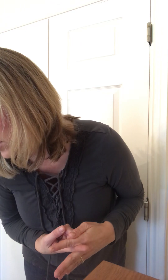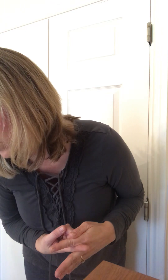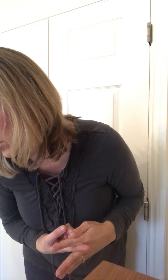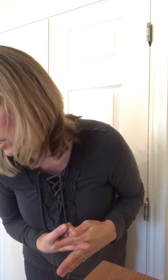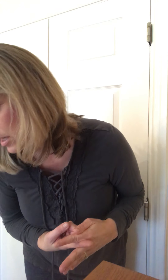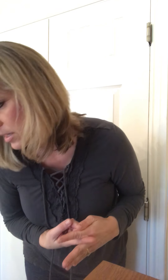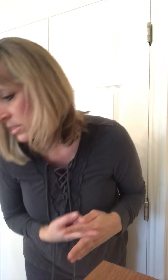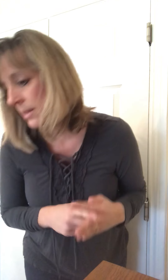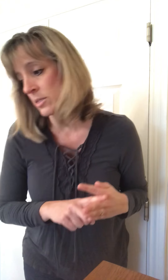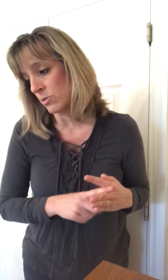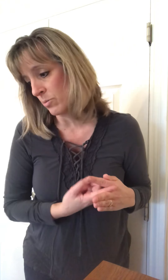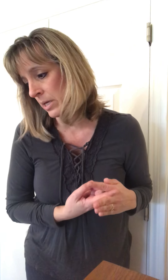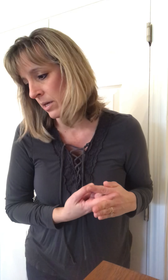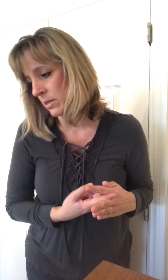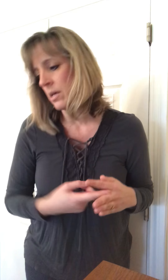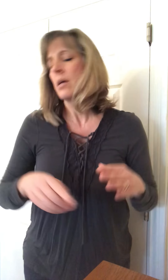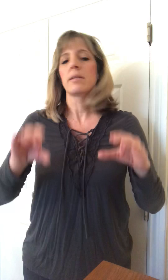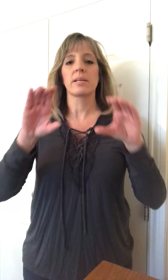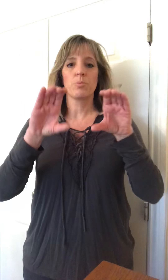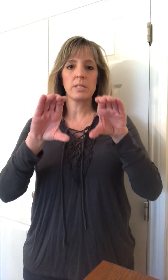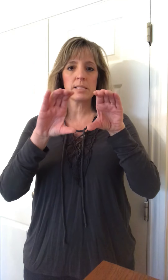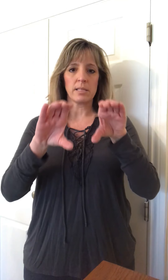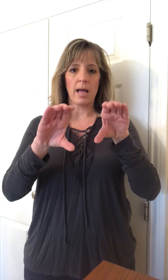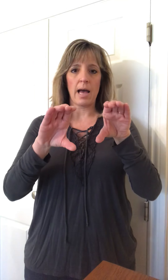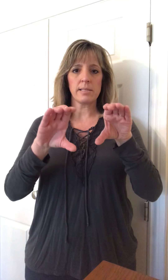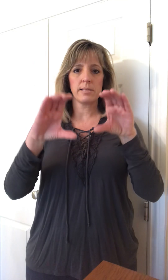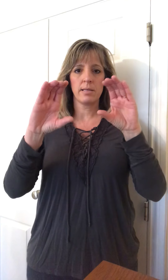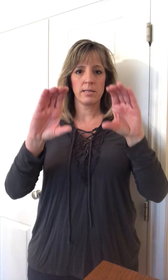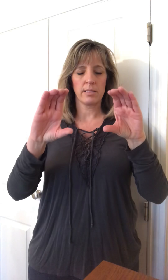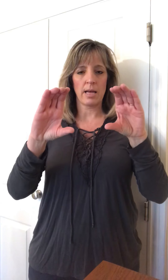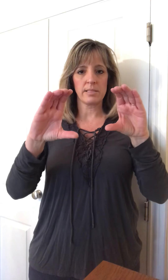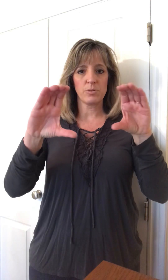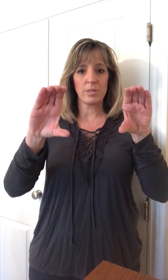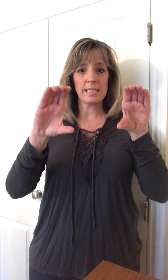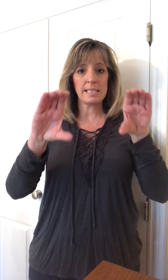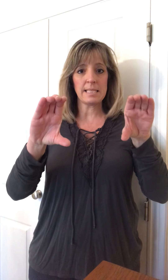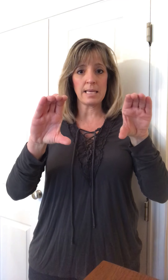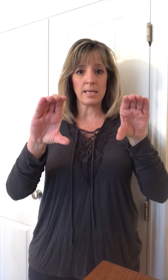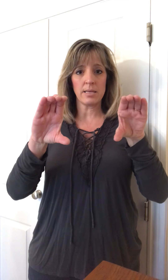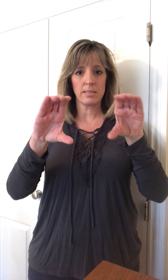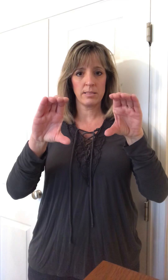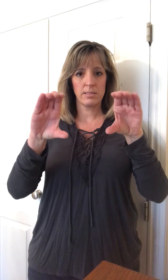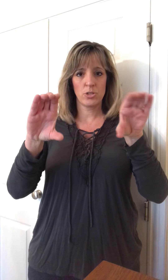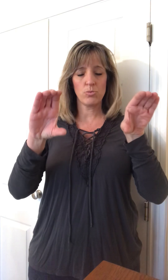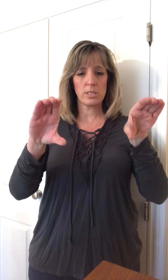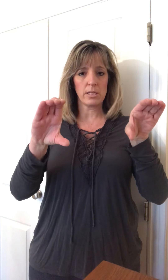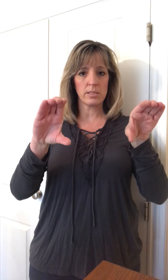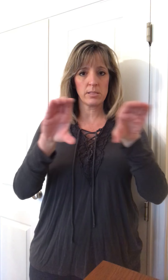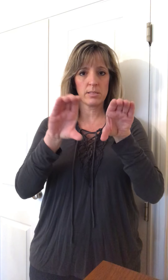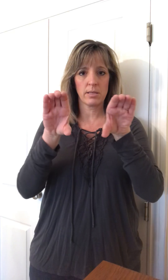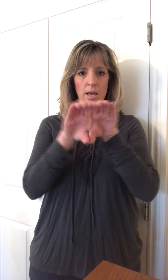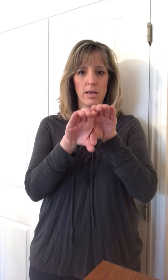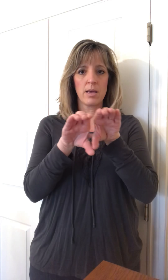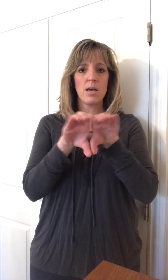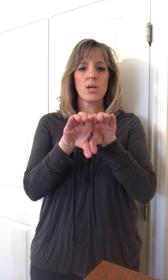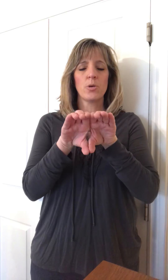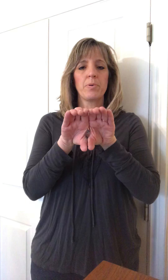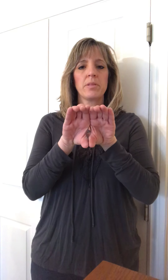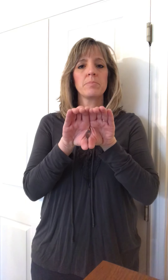Next one is, and that's also begin. Next one is class. Class is with a C, 2 C's, okay? You put them